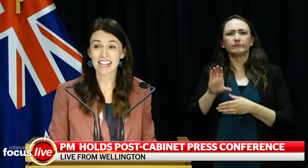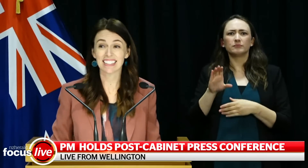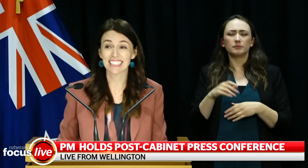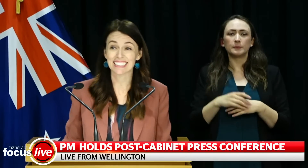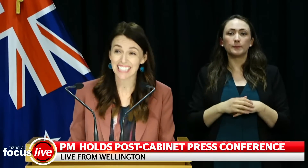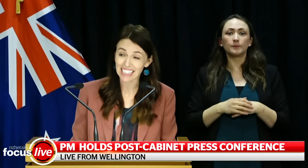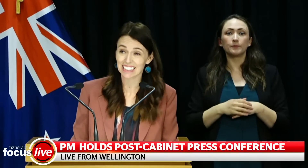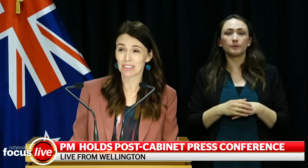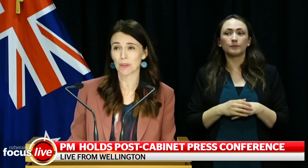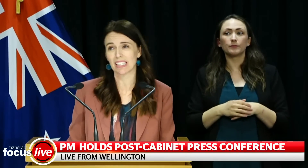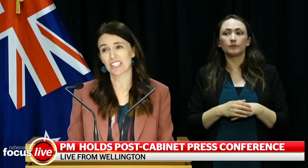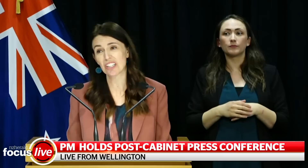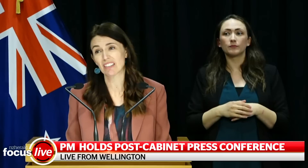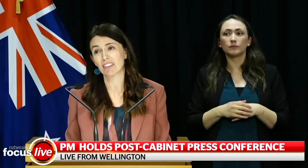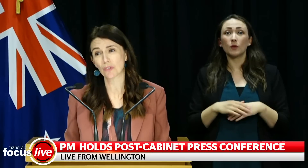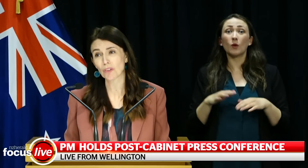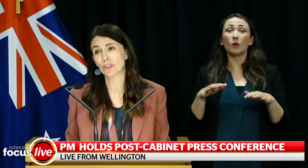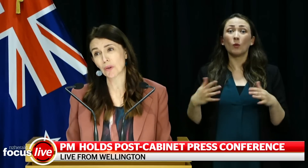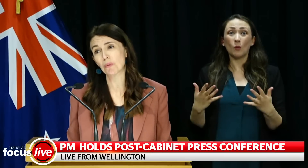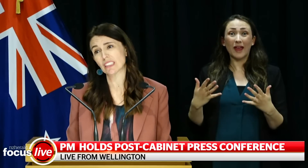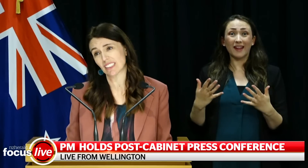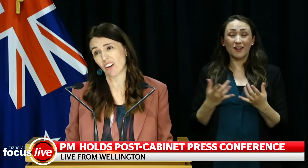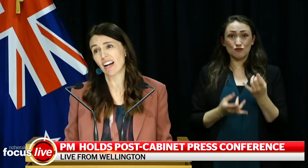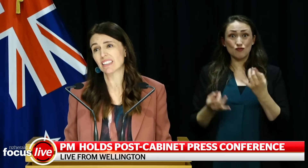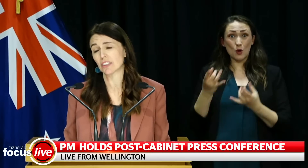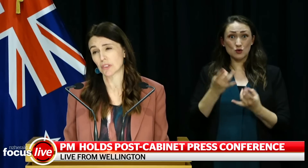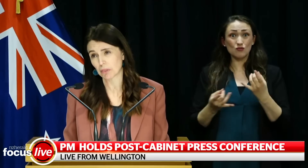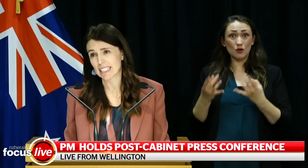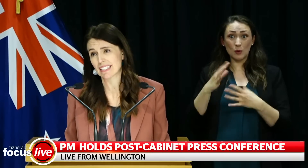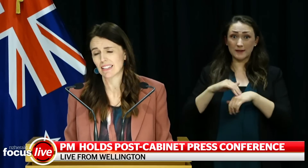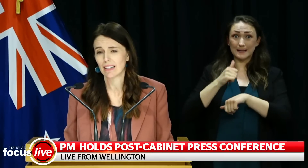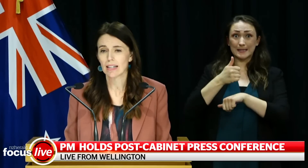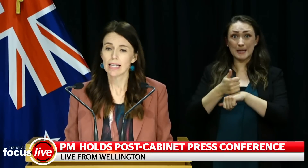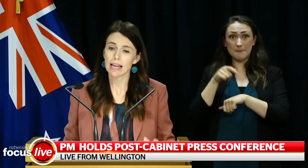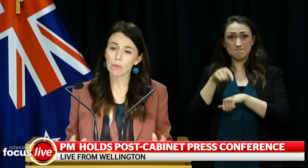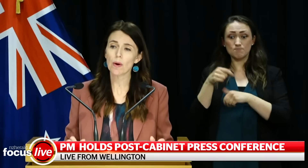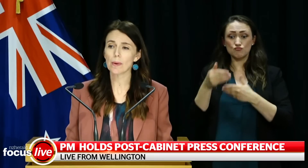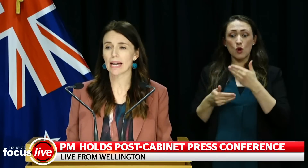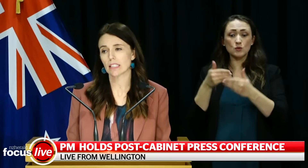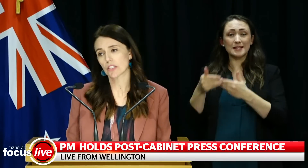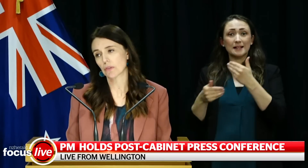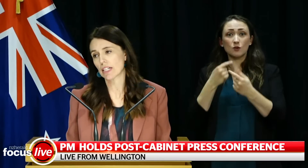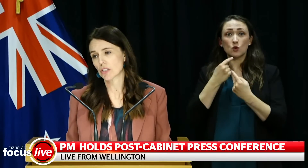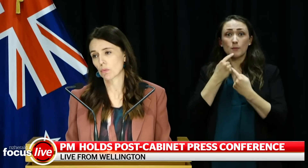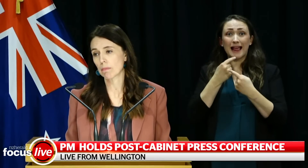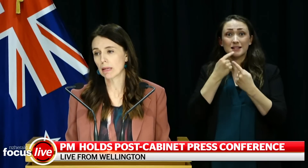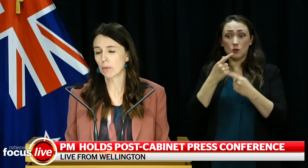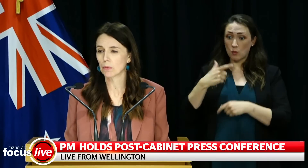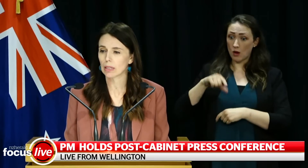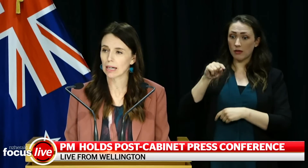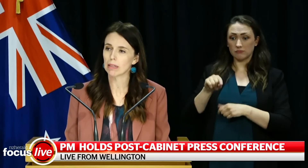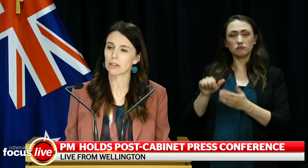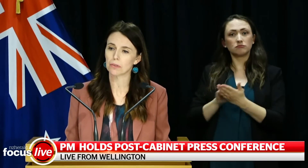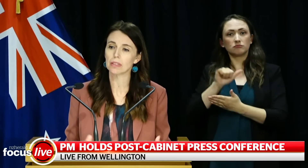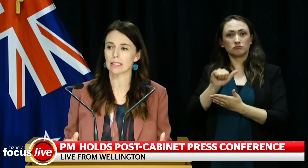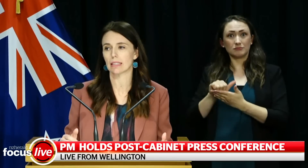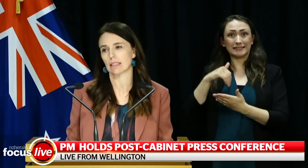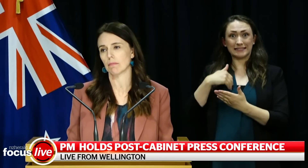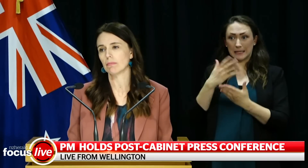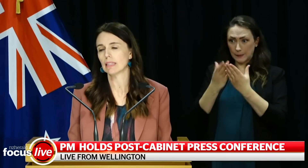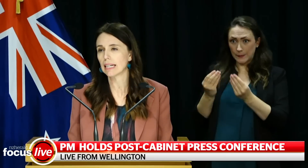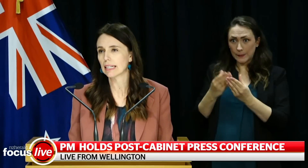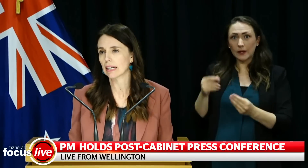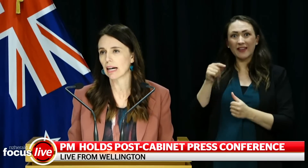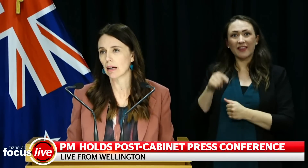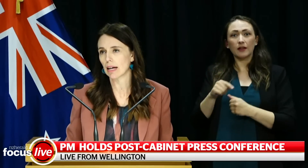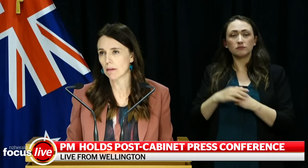if I may, that's exactly what the initiative in Rotorua was designed to address. That where we had a situation where people were coming through the